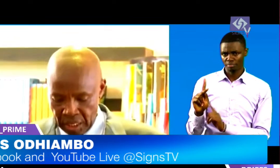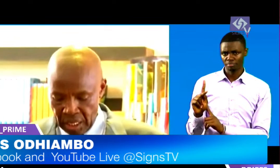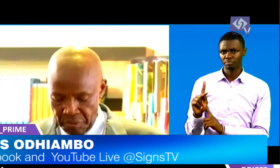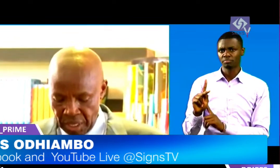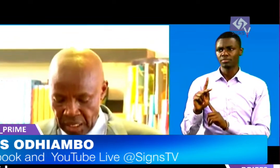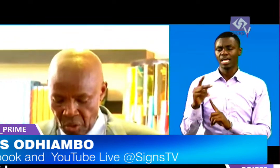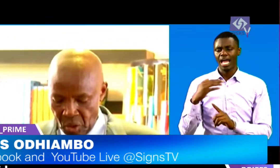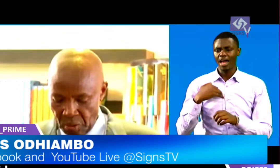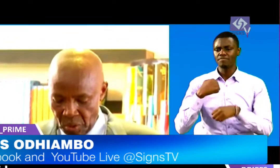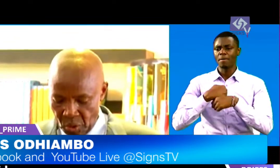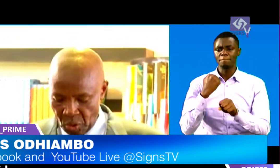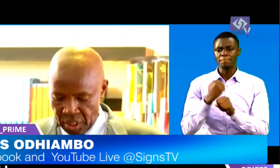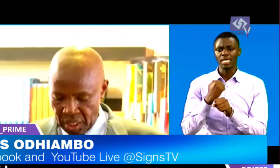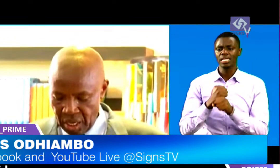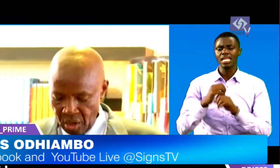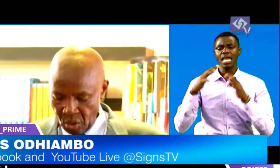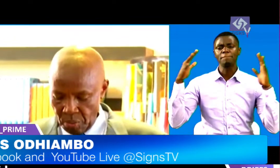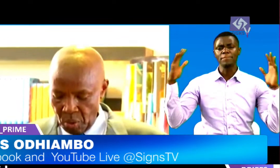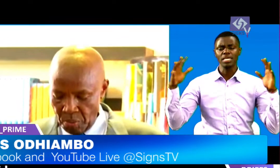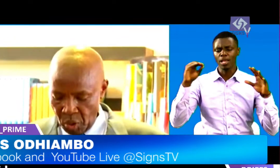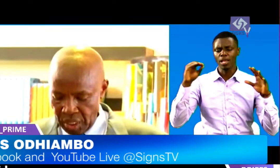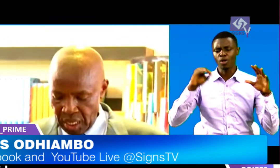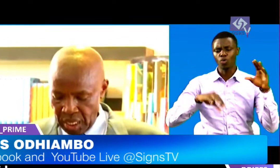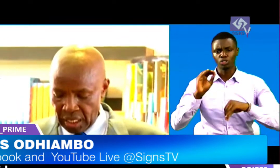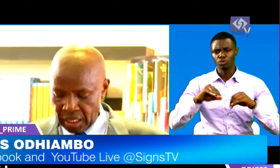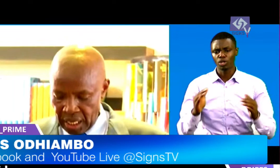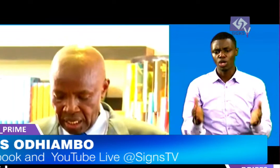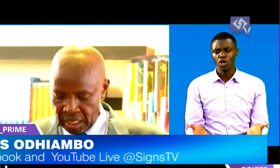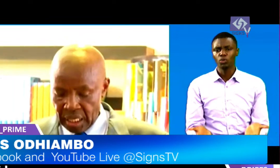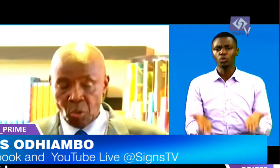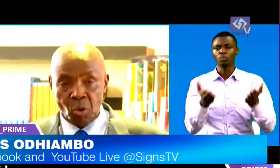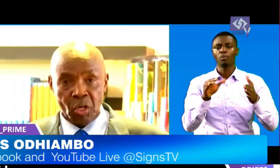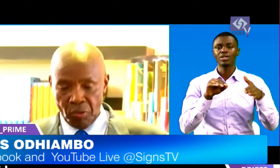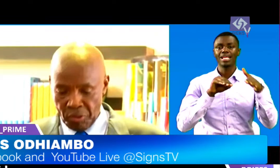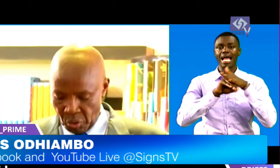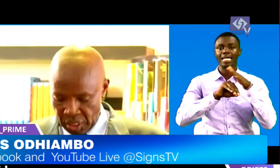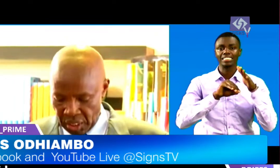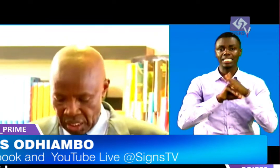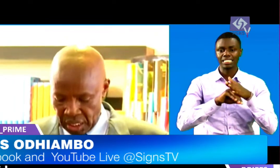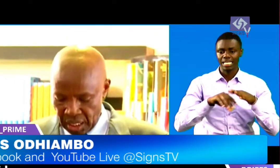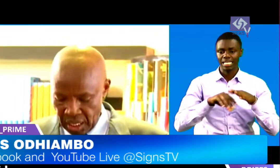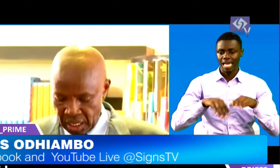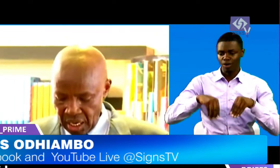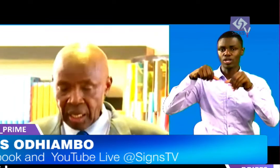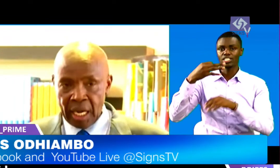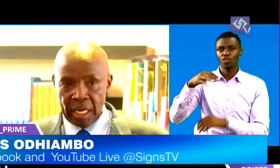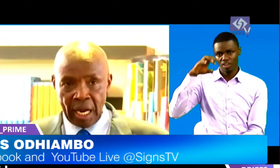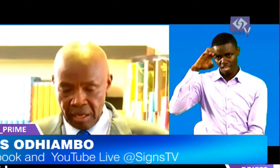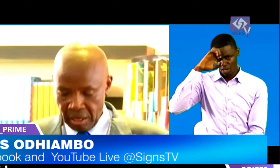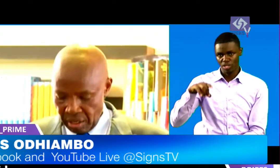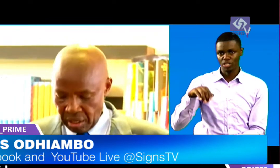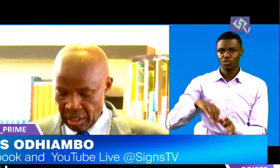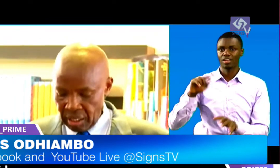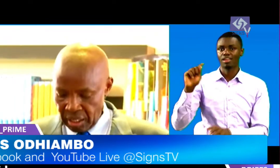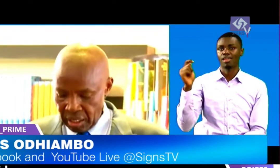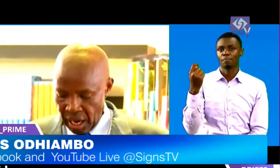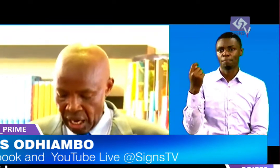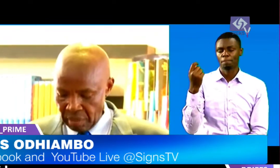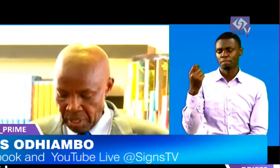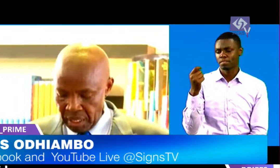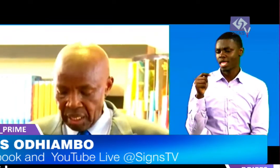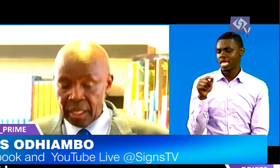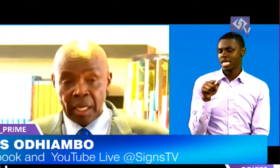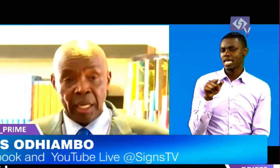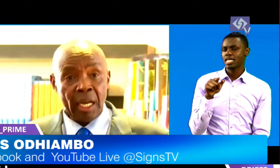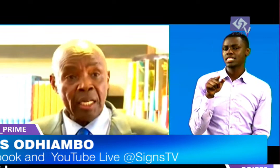made significant contributions to promoting access and the quality of education in Kenya. This